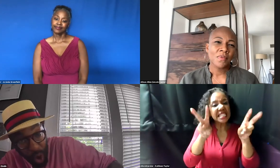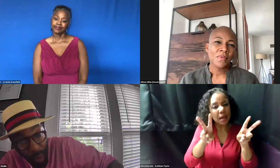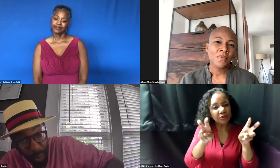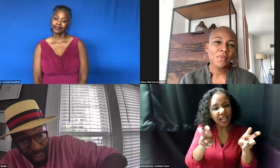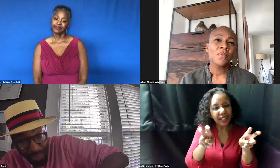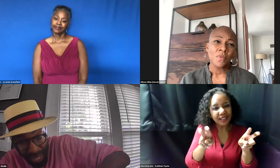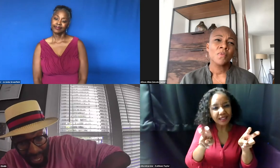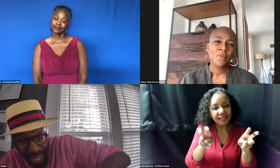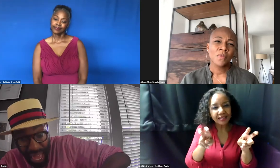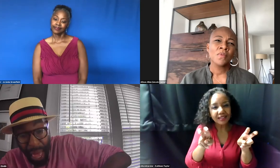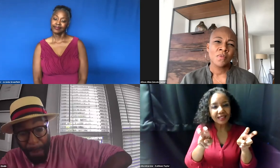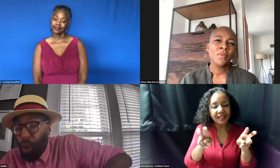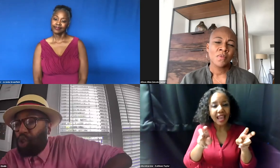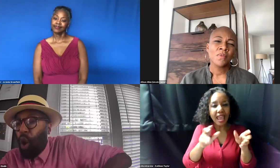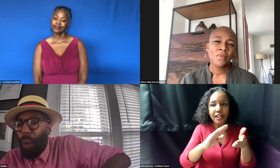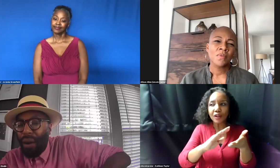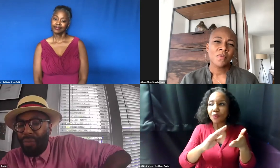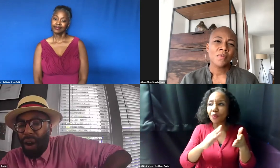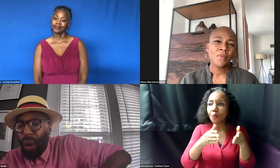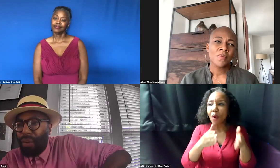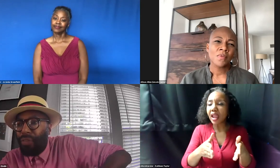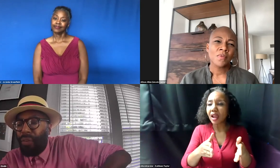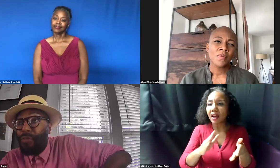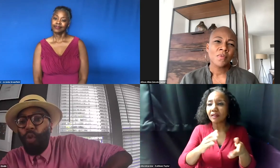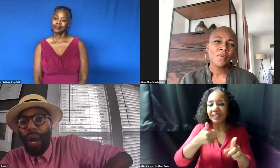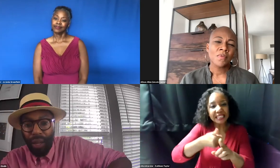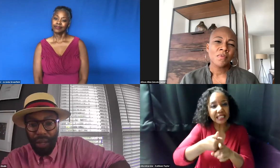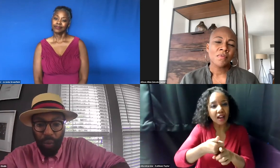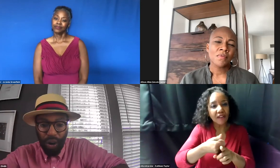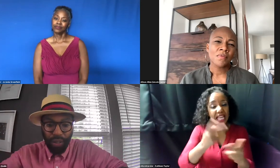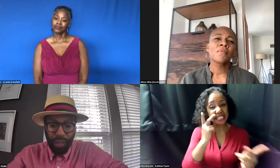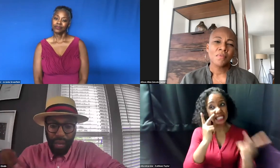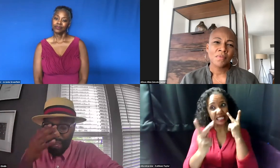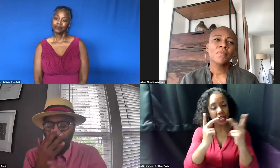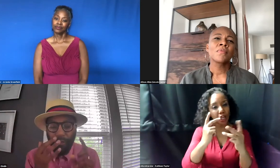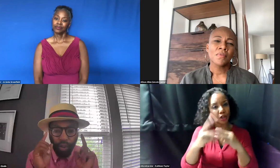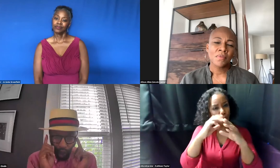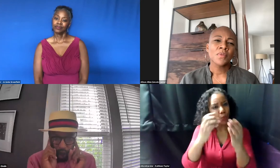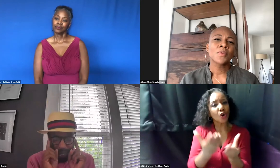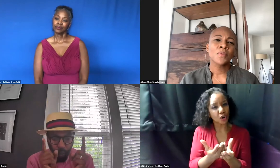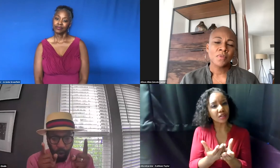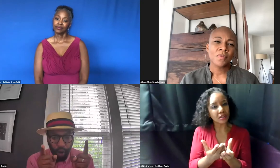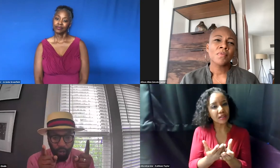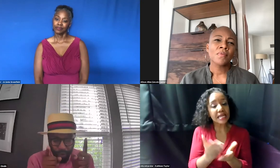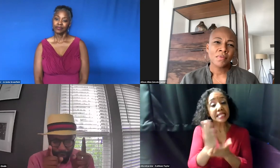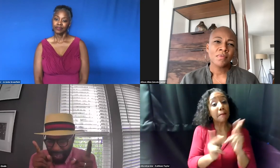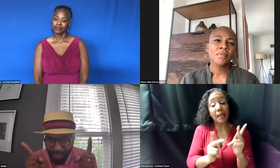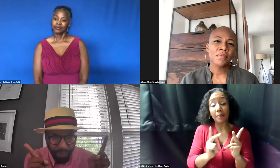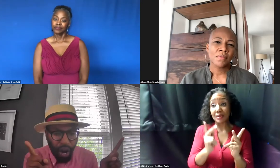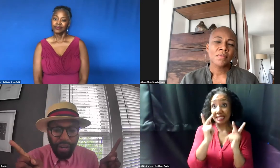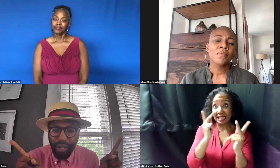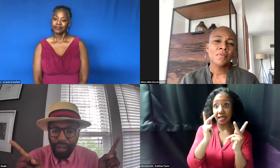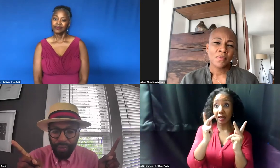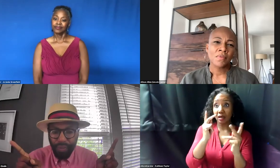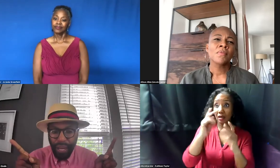way of knowing, a way of being, but also a way of viewing the world. I think some folks look at the world through that lens